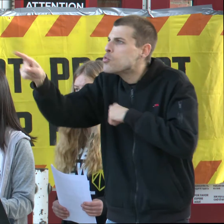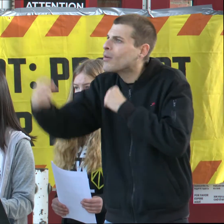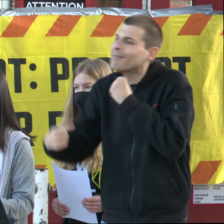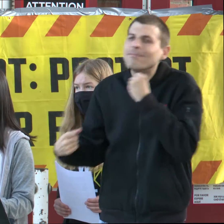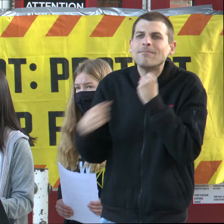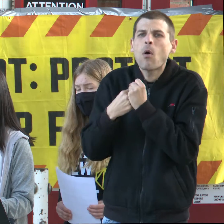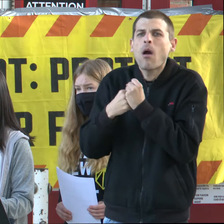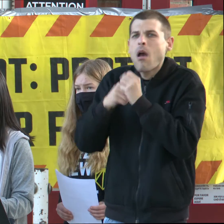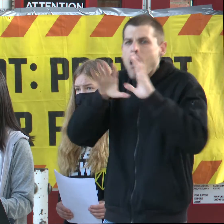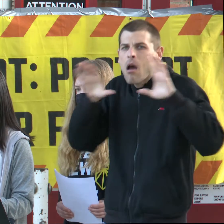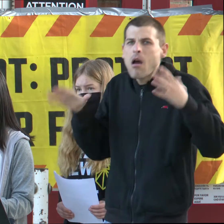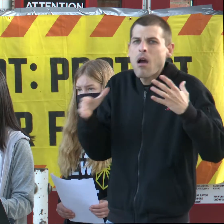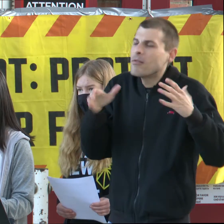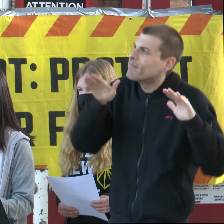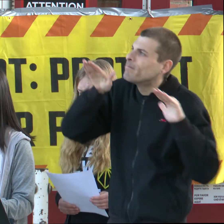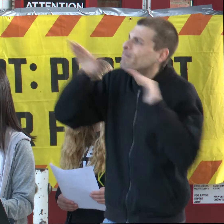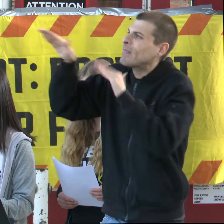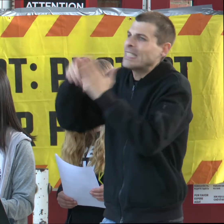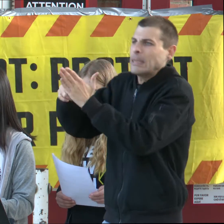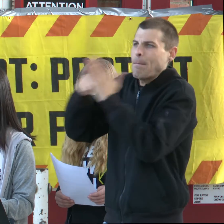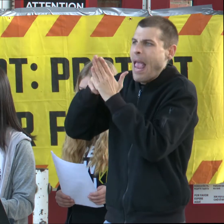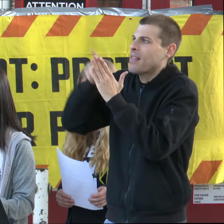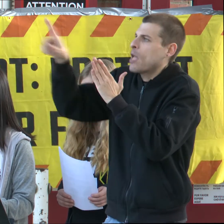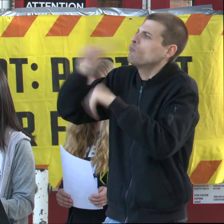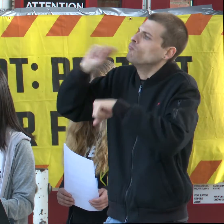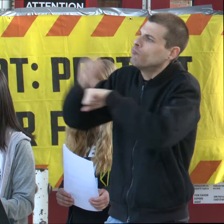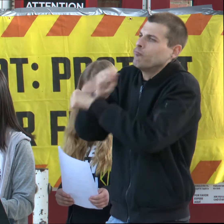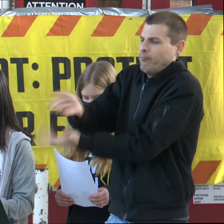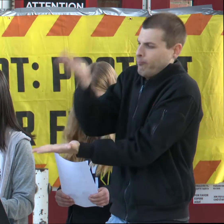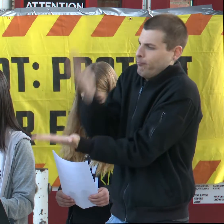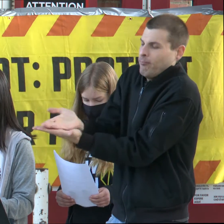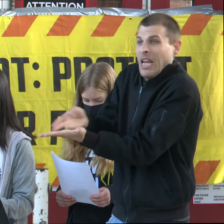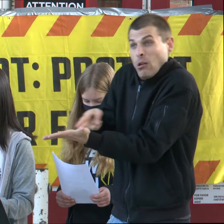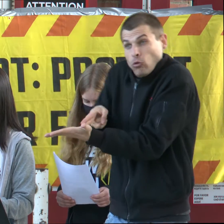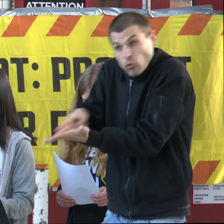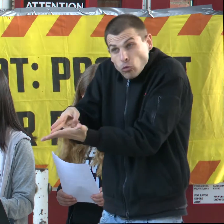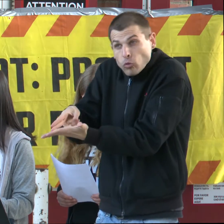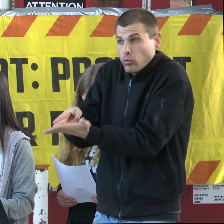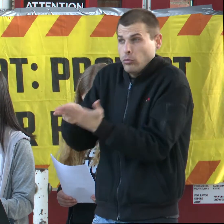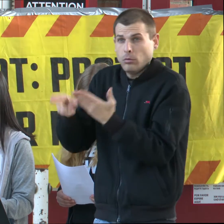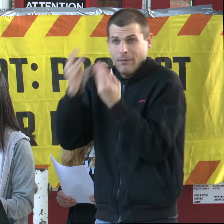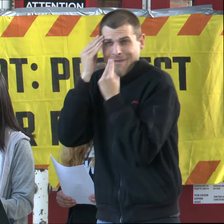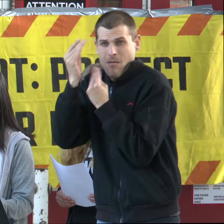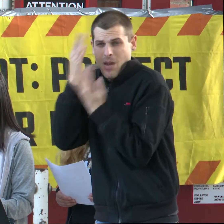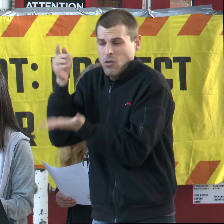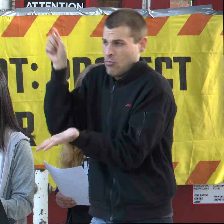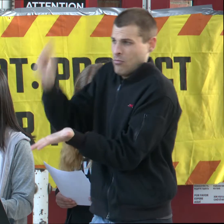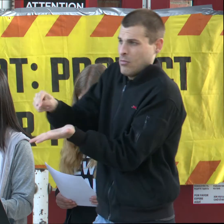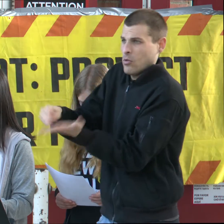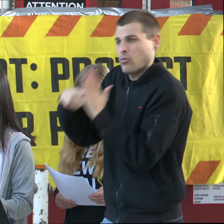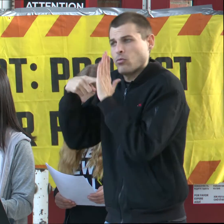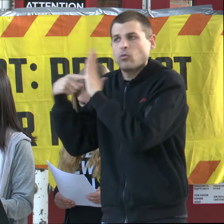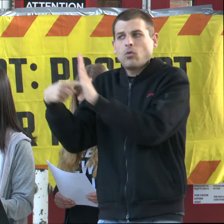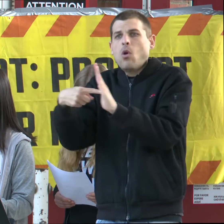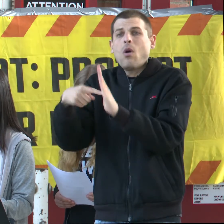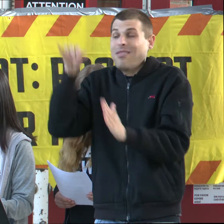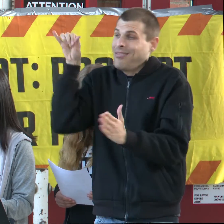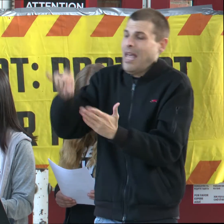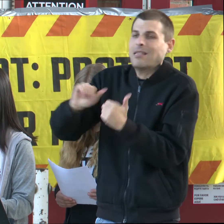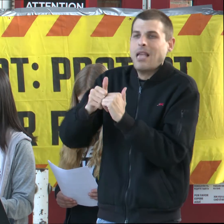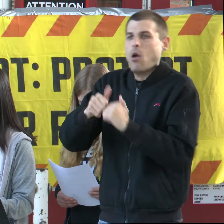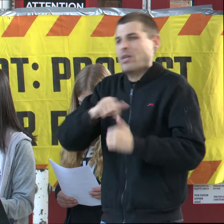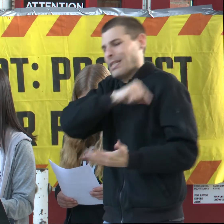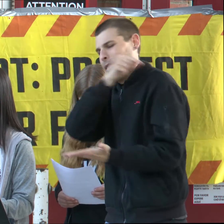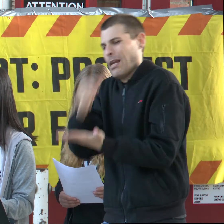conduct a full environmental impact statement on the I-5 freeway expansion because it is the only way to guarantee the protection of our